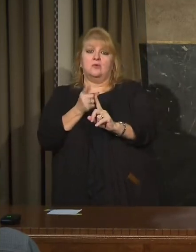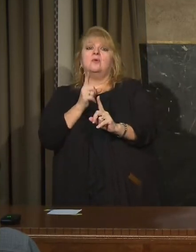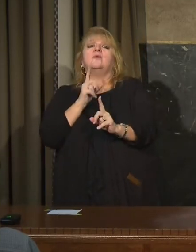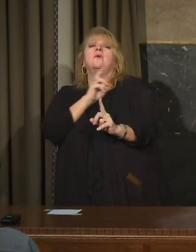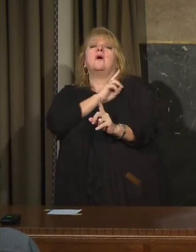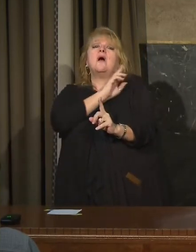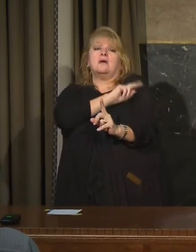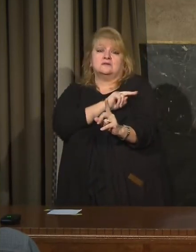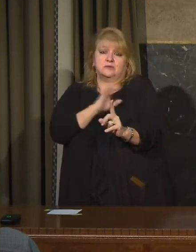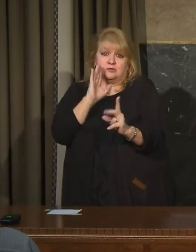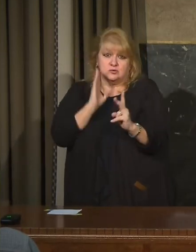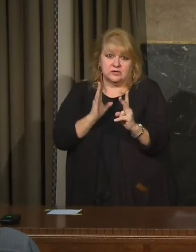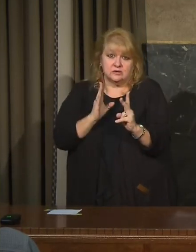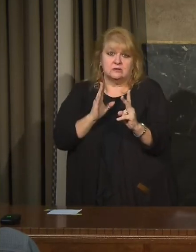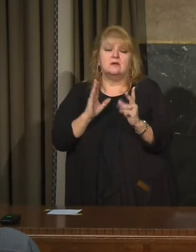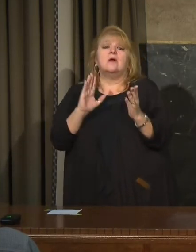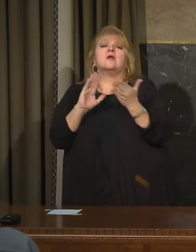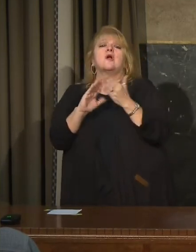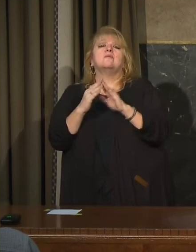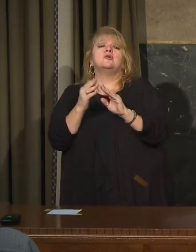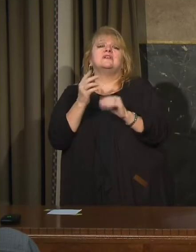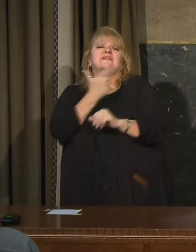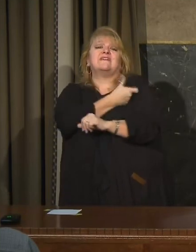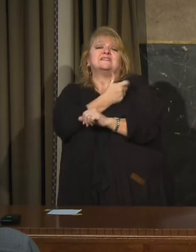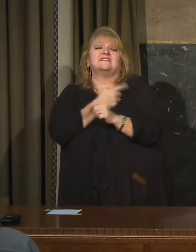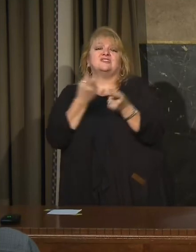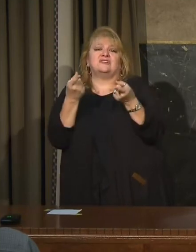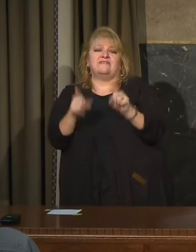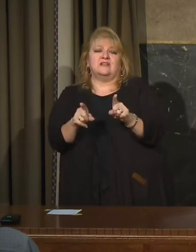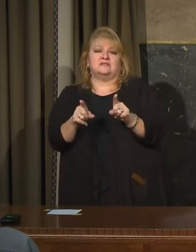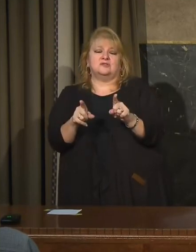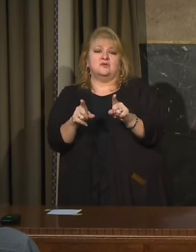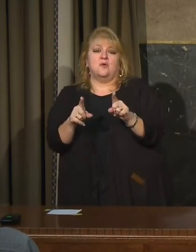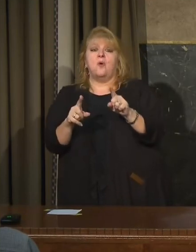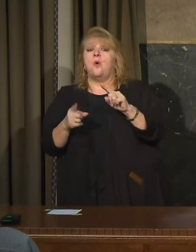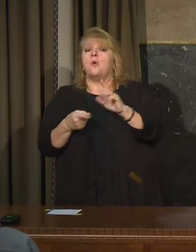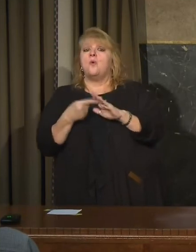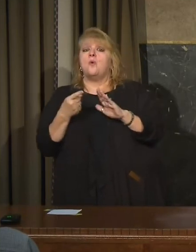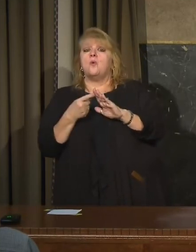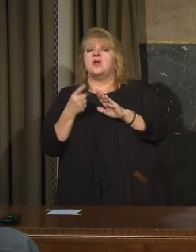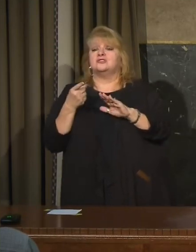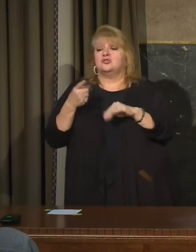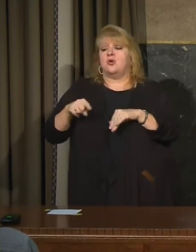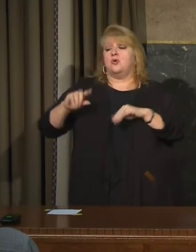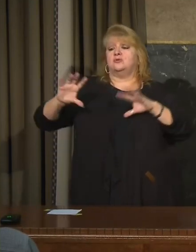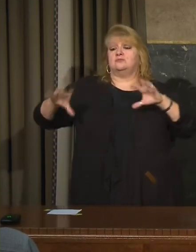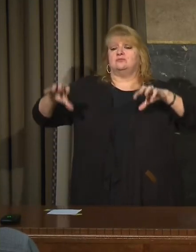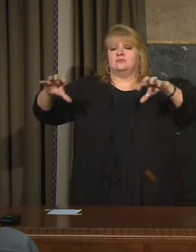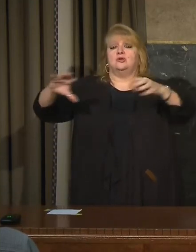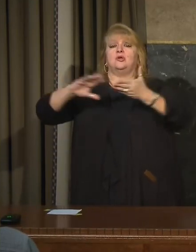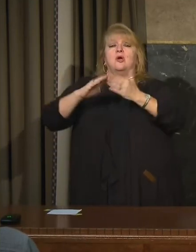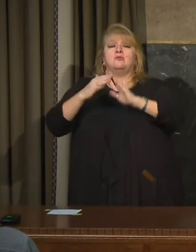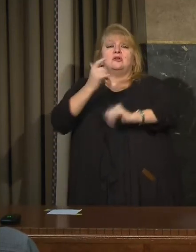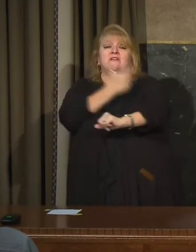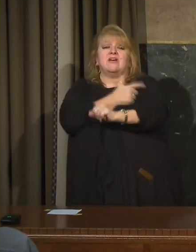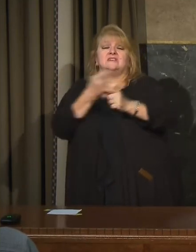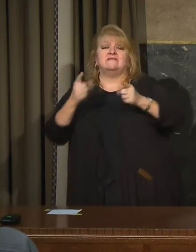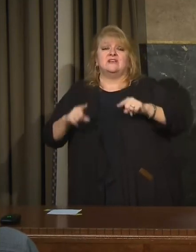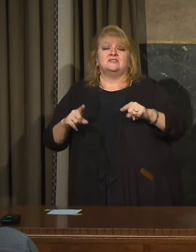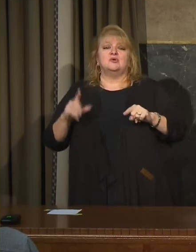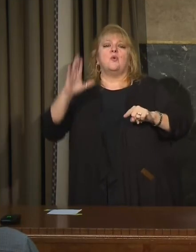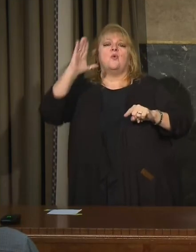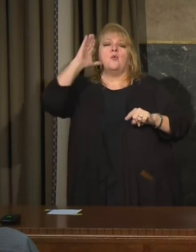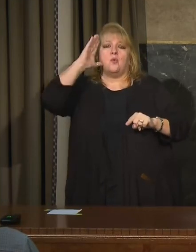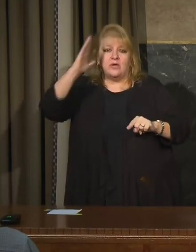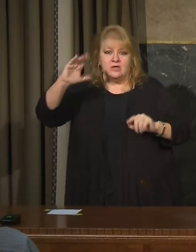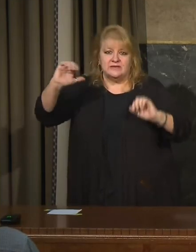hospitals, as will the community vaccination events. Once those events get up and running and scheduled, absolutely, there'll be a way to communicate that. They're just not,